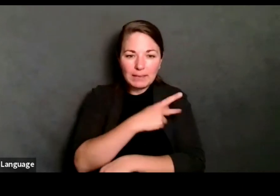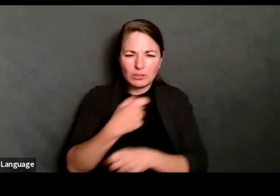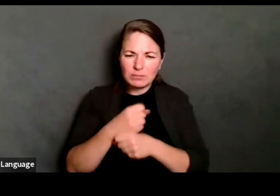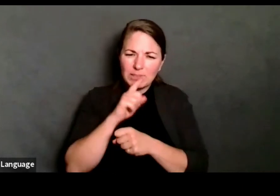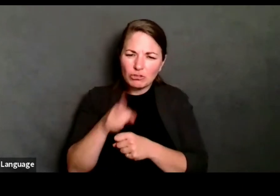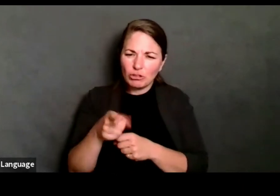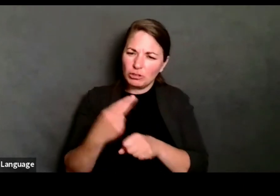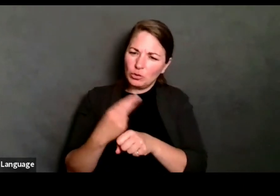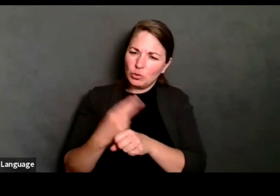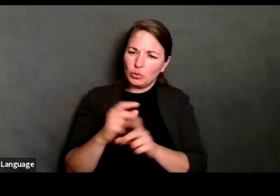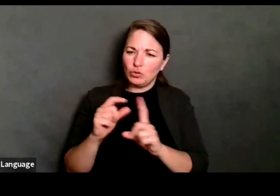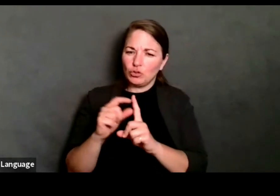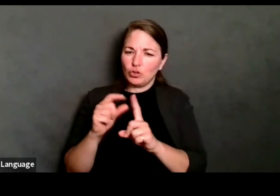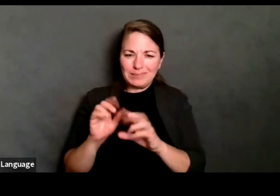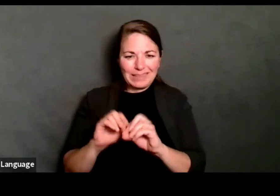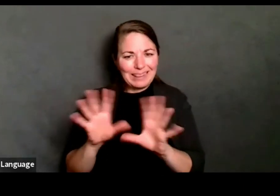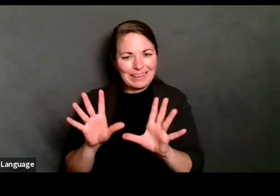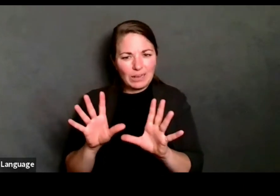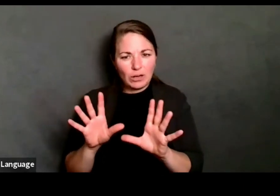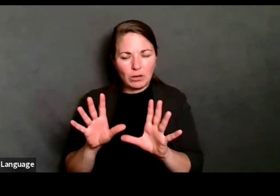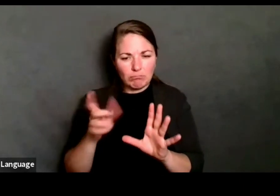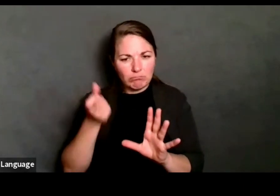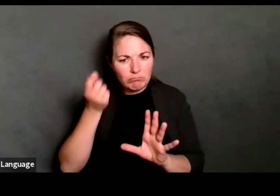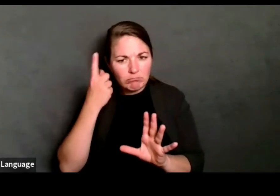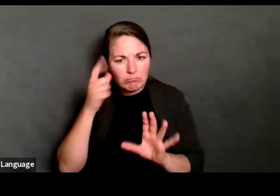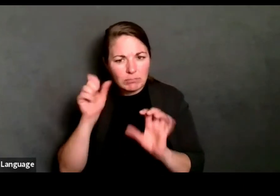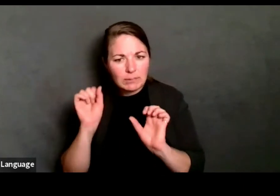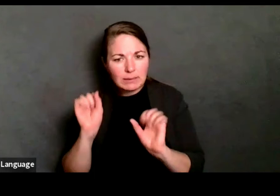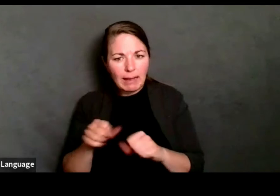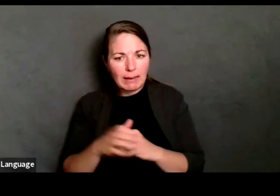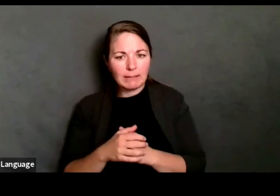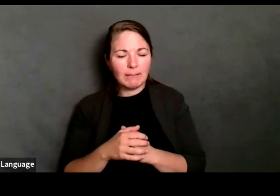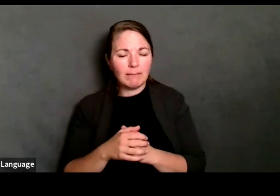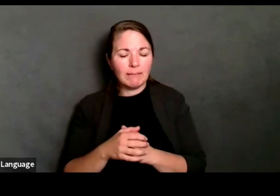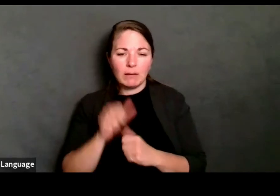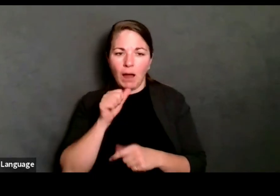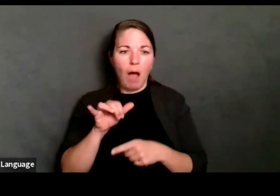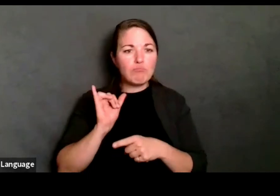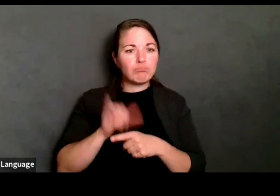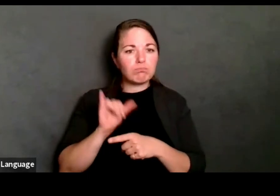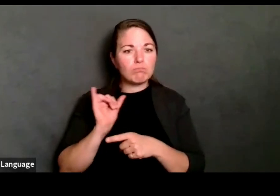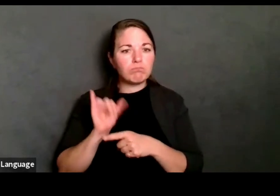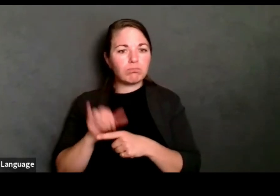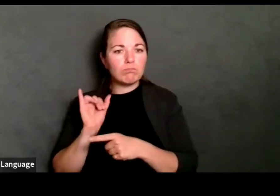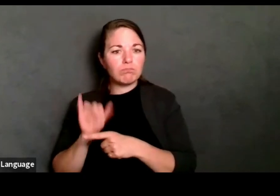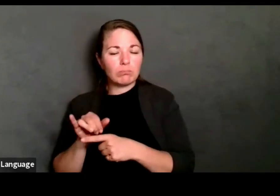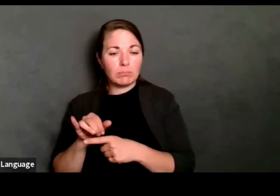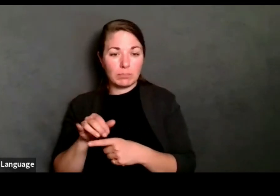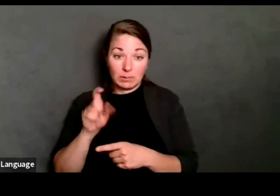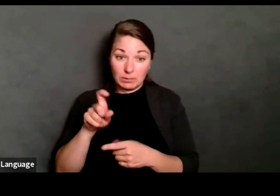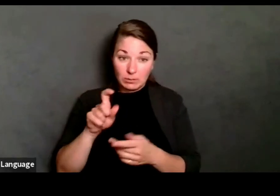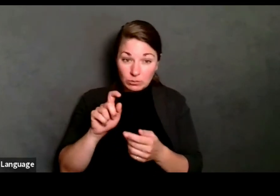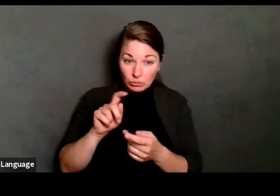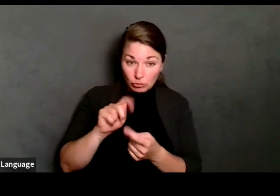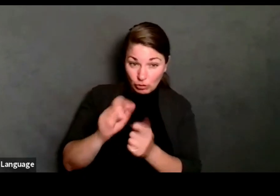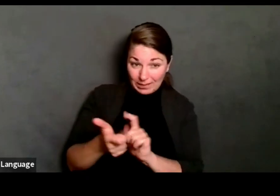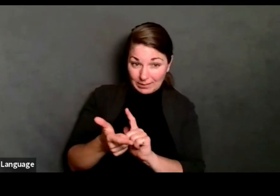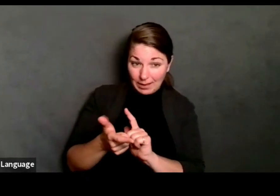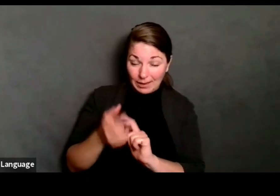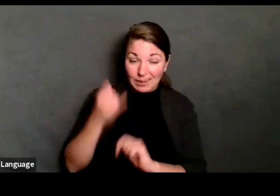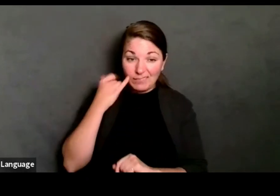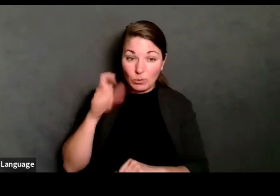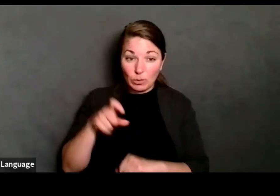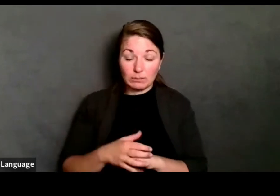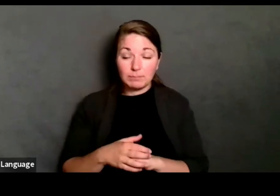comprehensible, not jargony and technical, and translate for them whenever possible. The sexual and reproductive healthcare